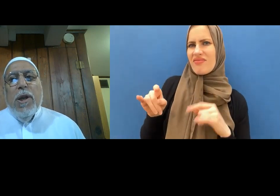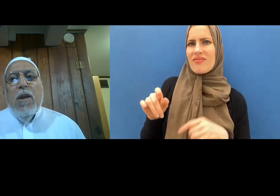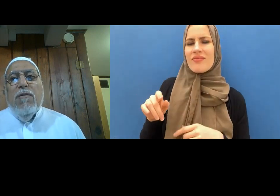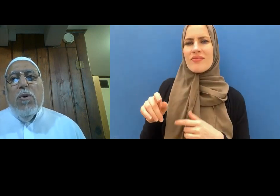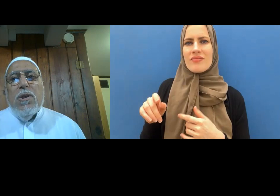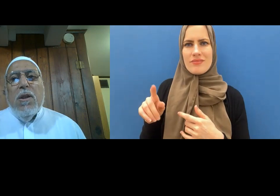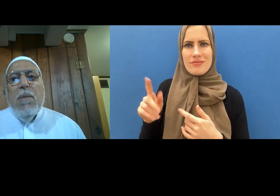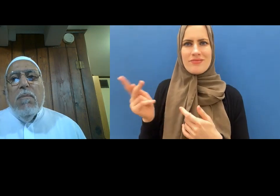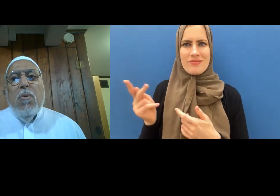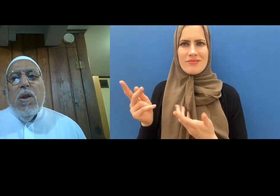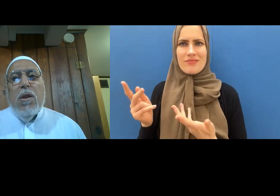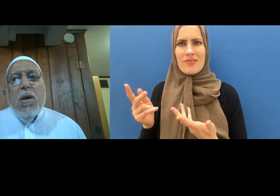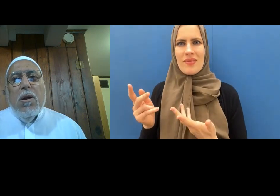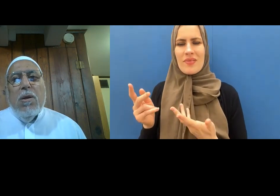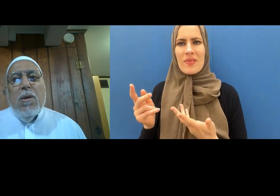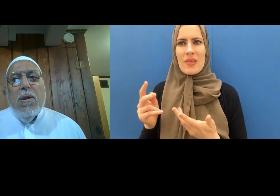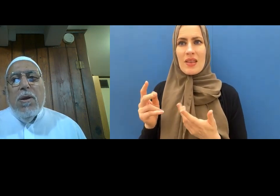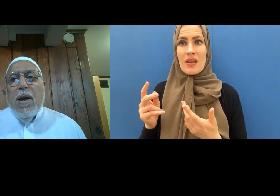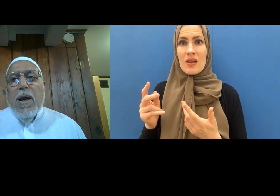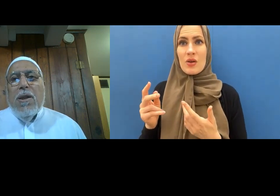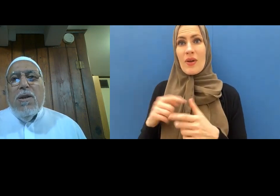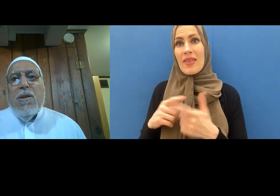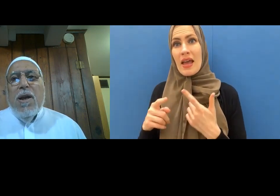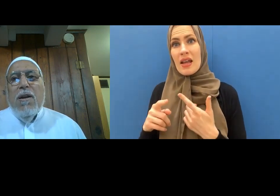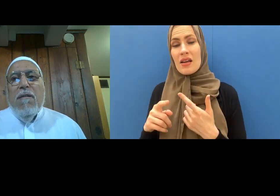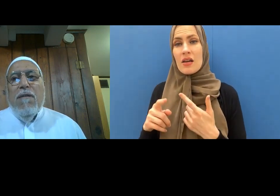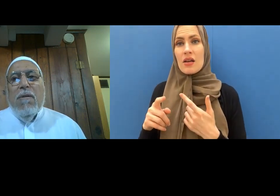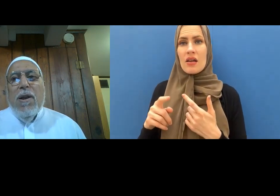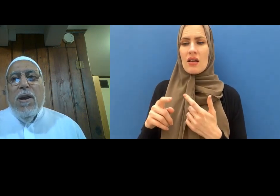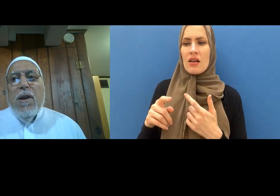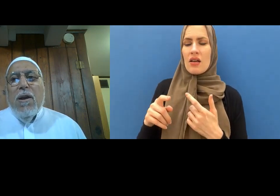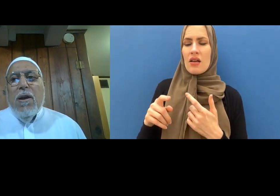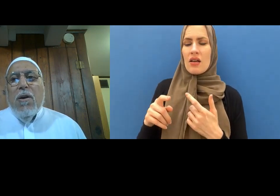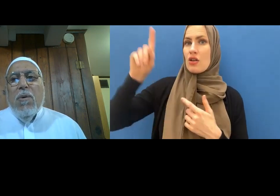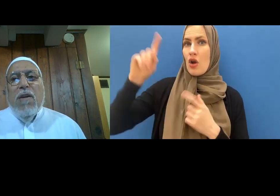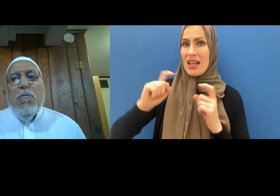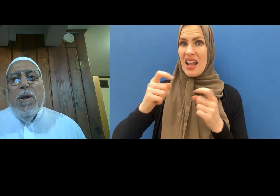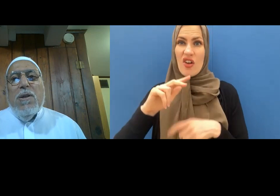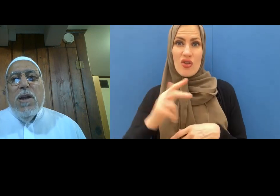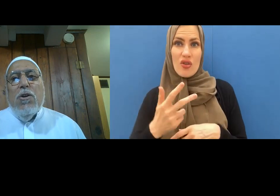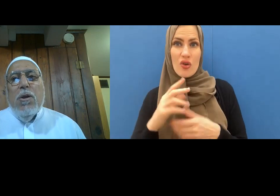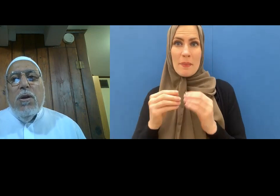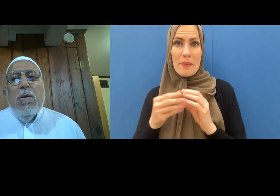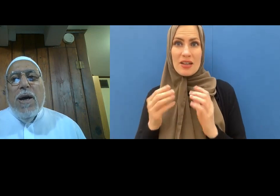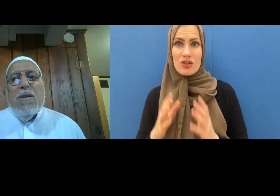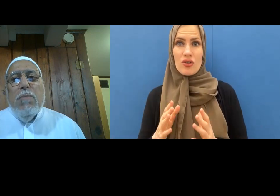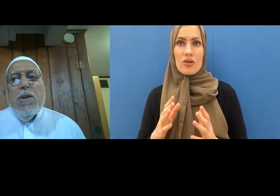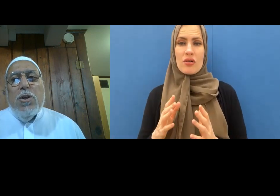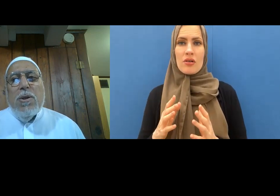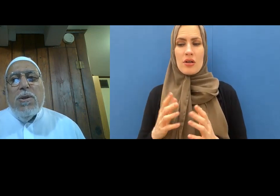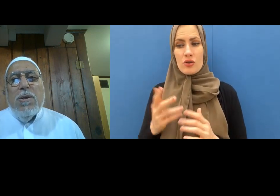So we reinforced them with a third, and they said, verily, we have been sent to you